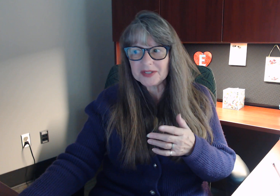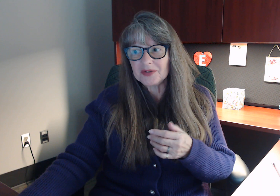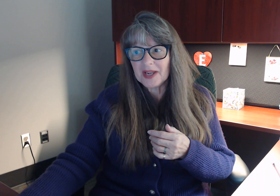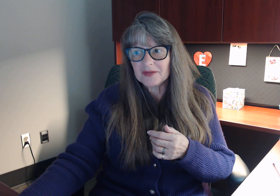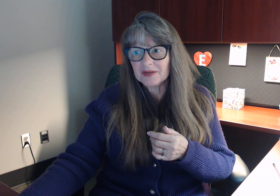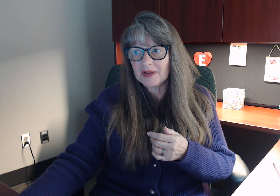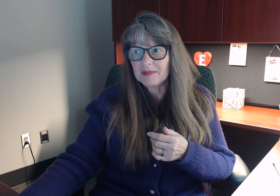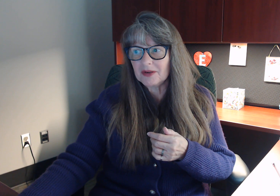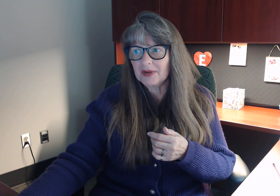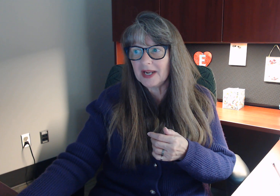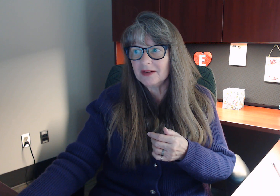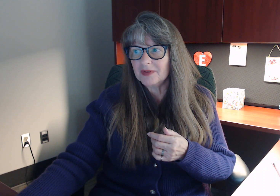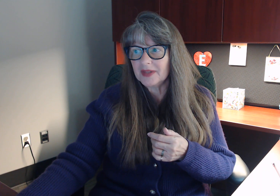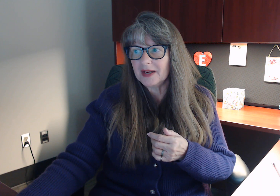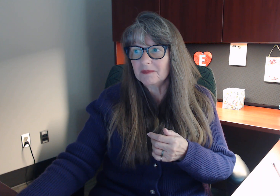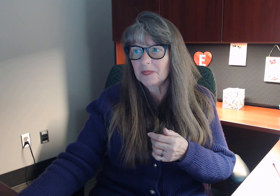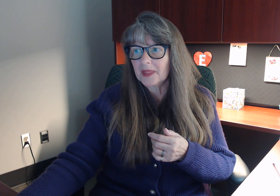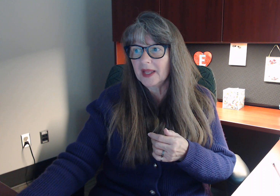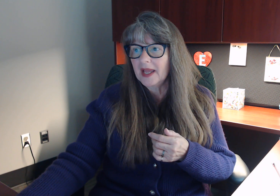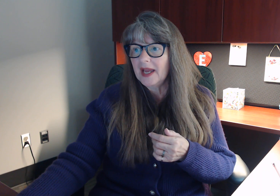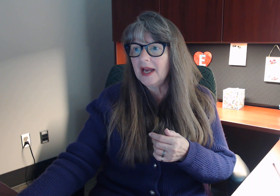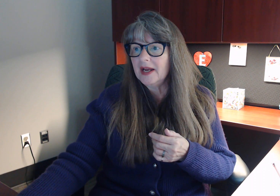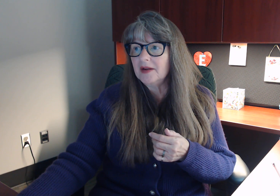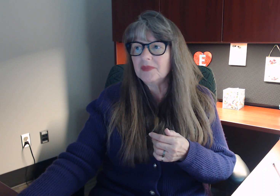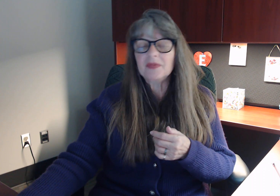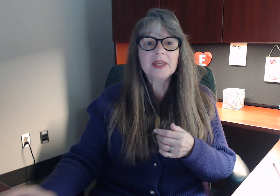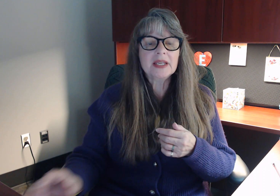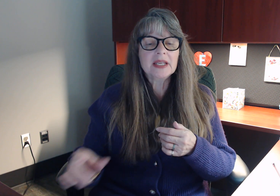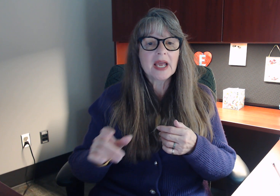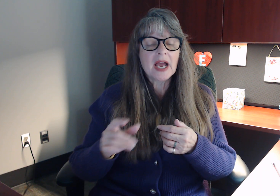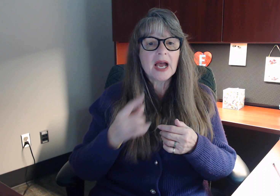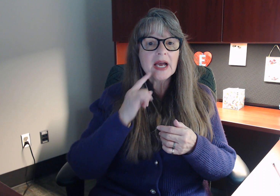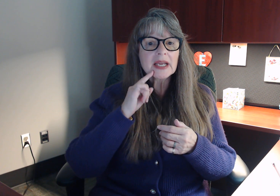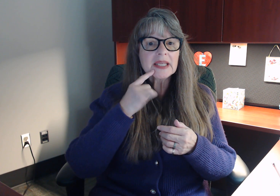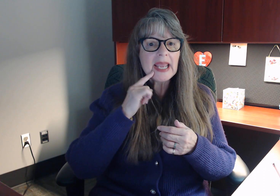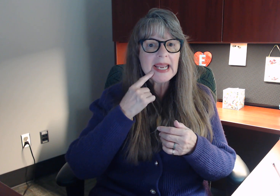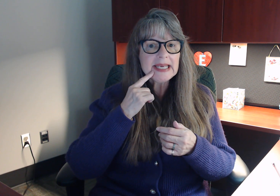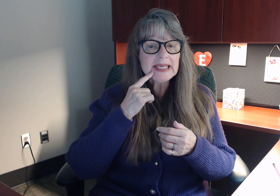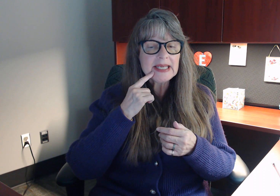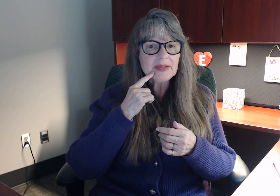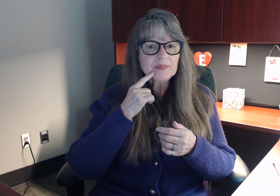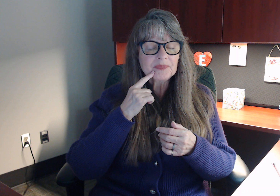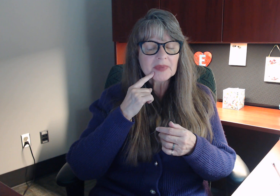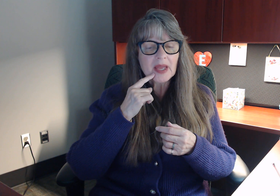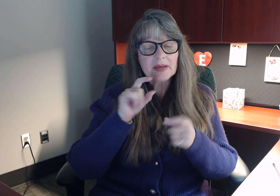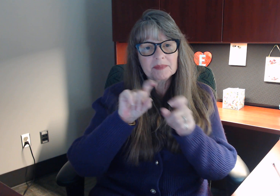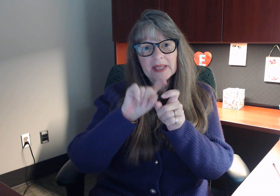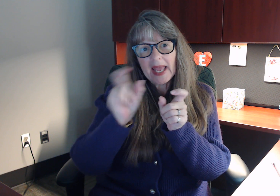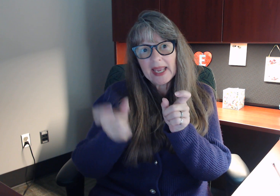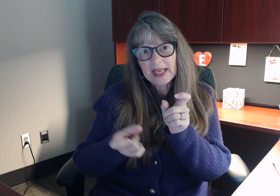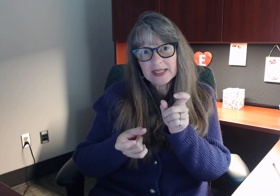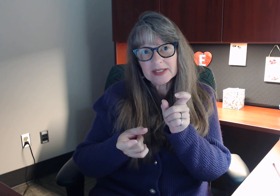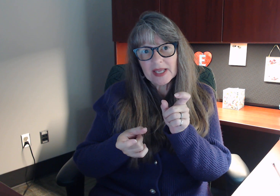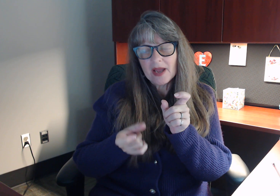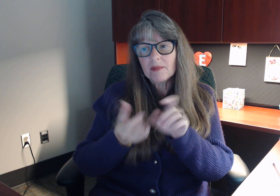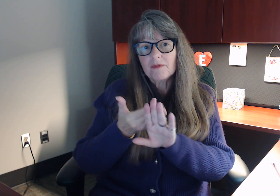have to be creative with that. And then candy canes. Before,